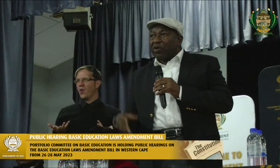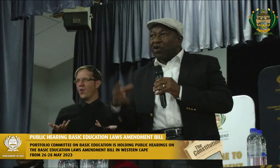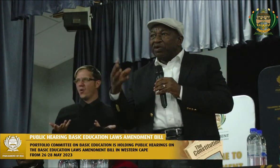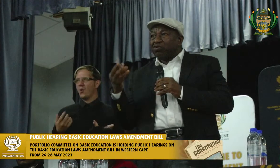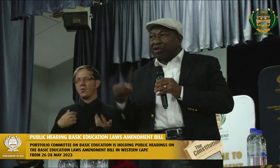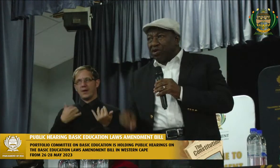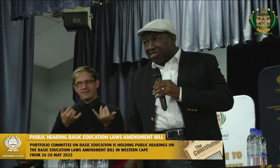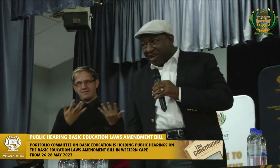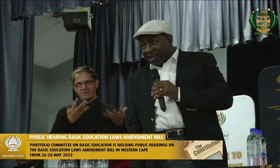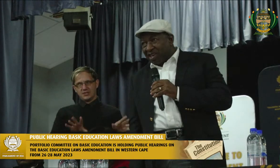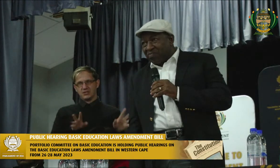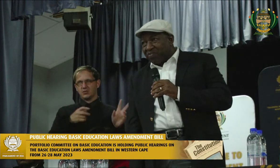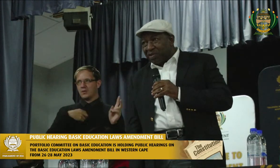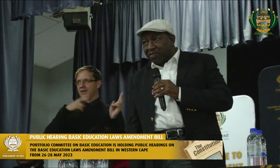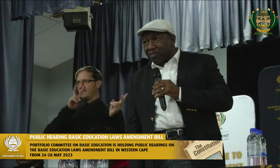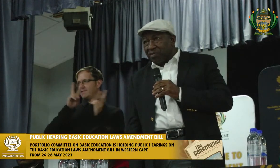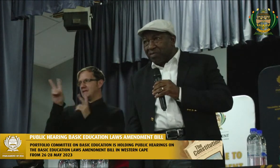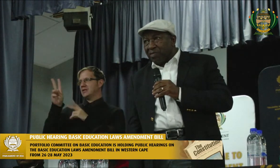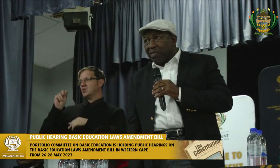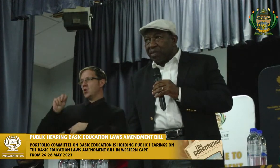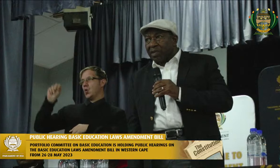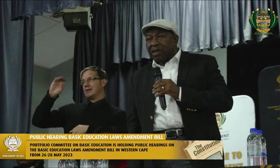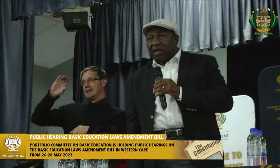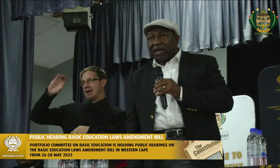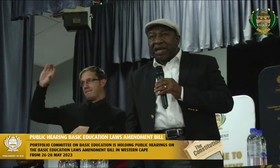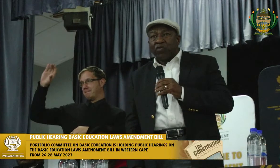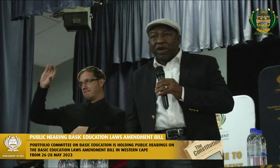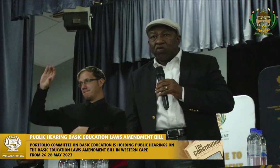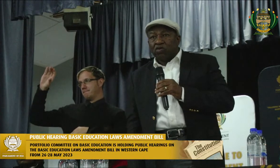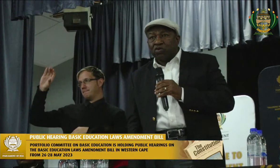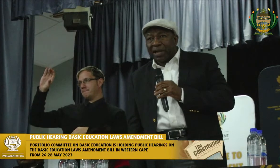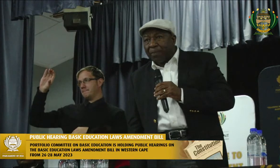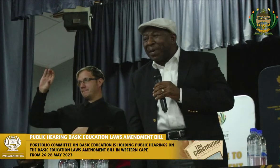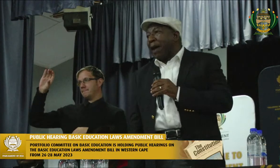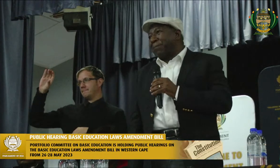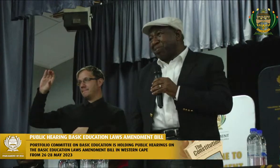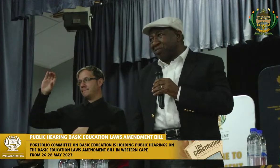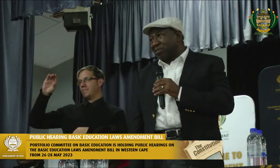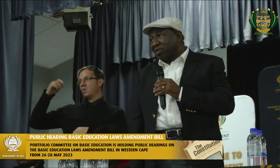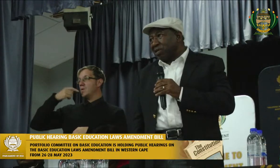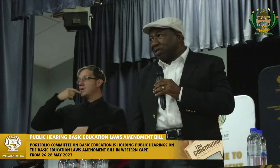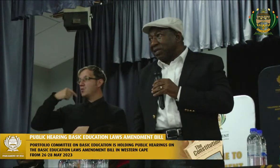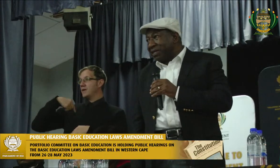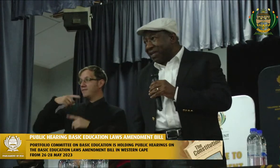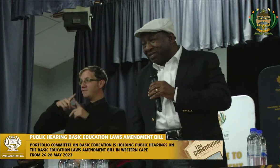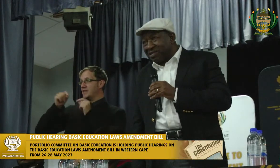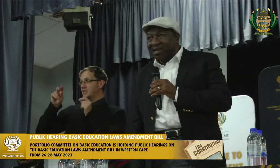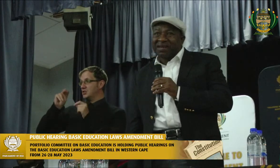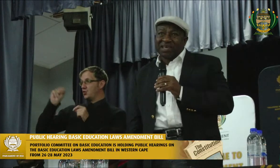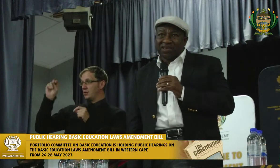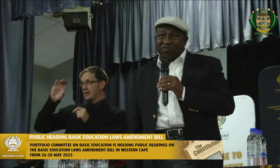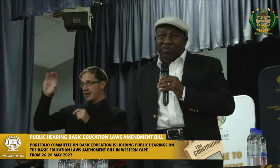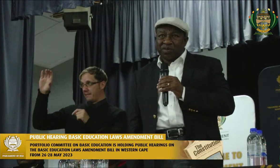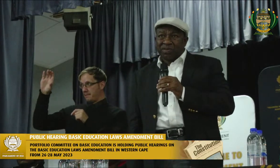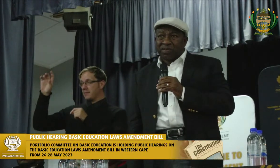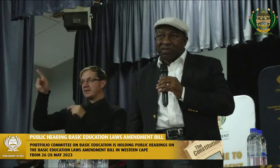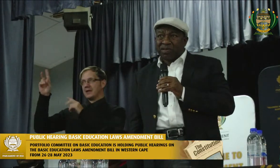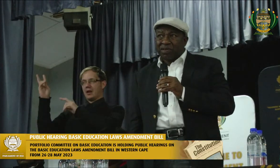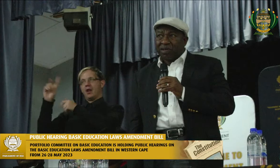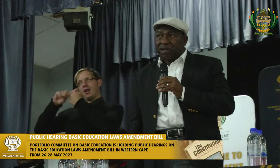we will be going to the Northern Cape. And we are going to wrap up in the Eastern